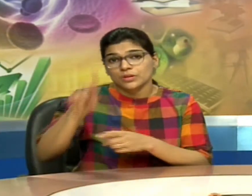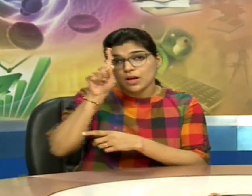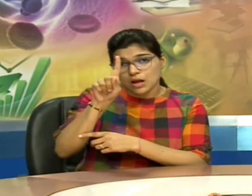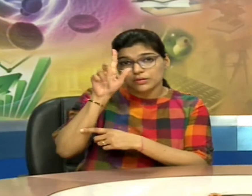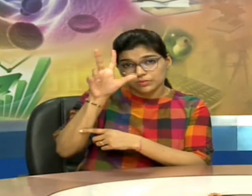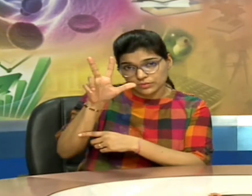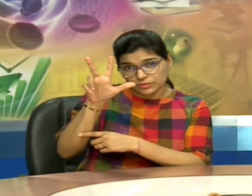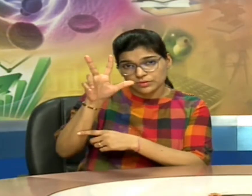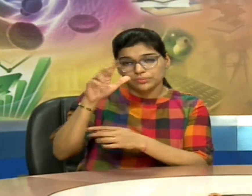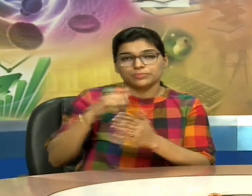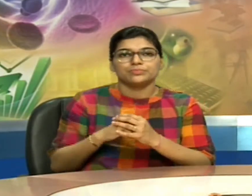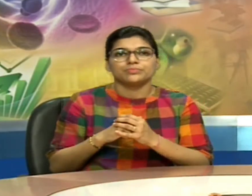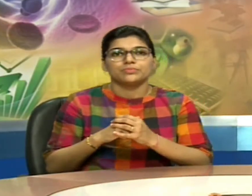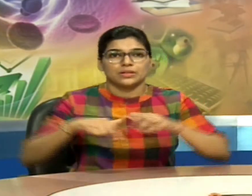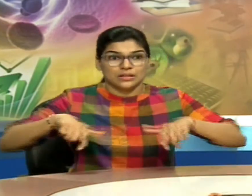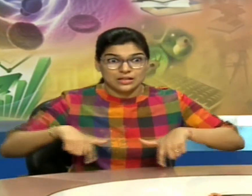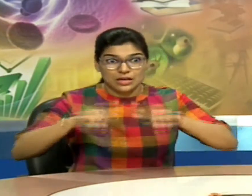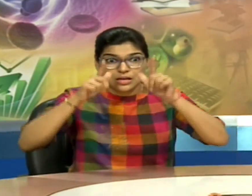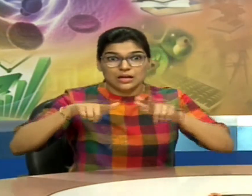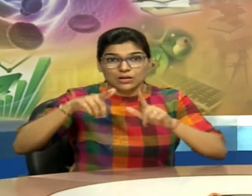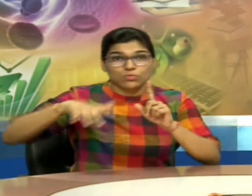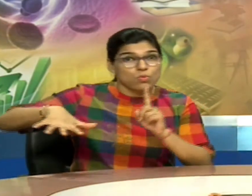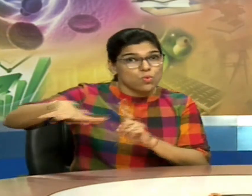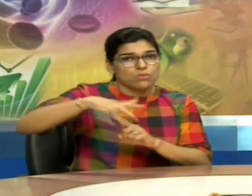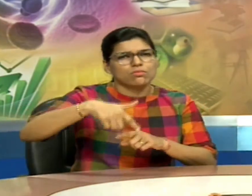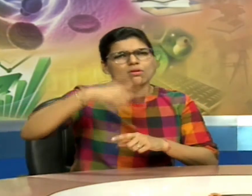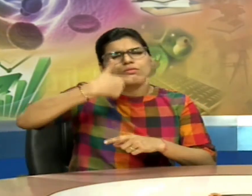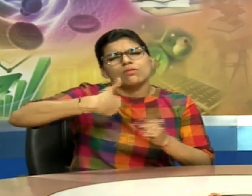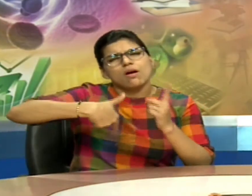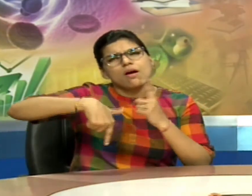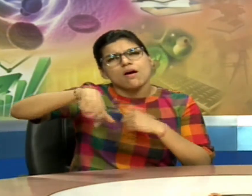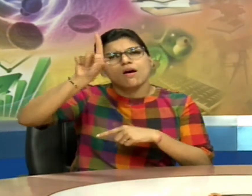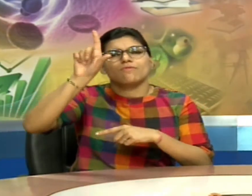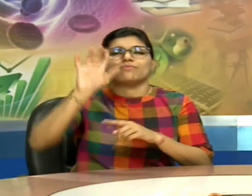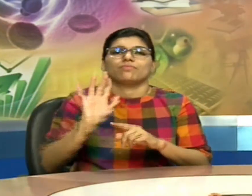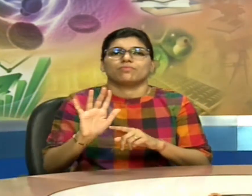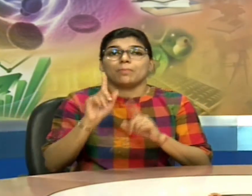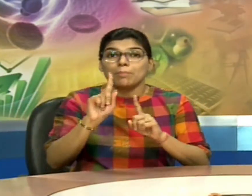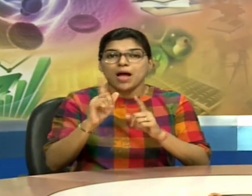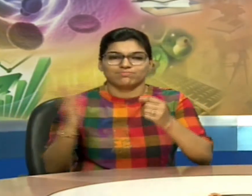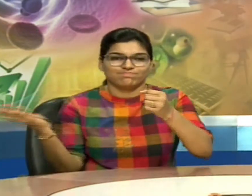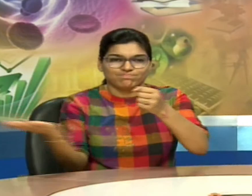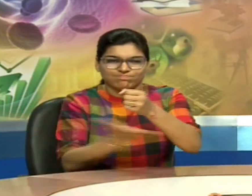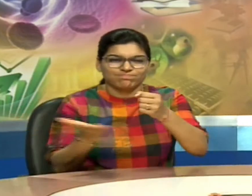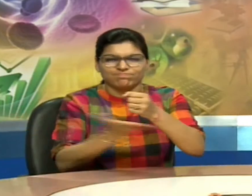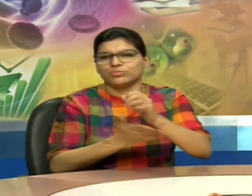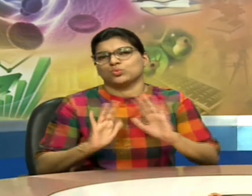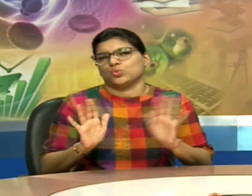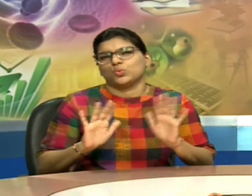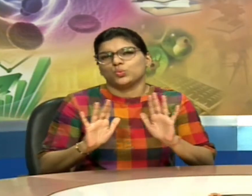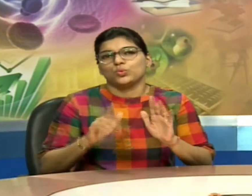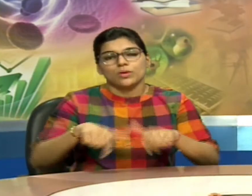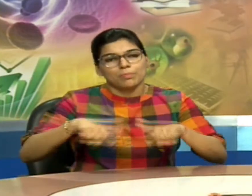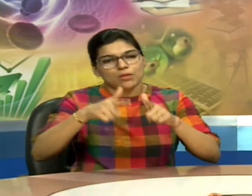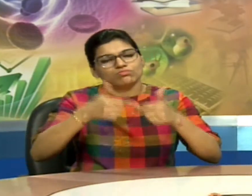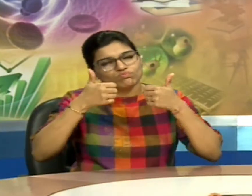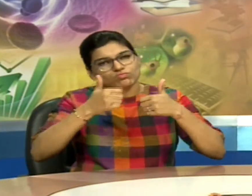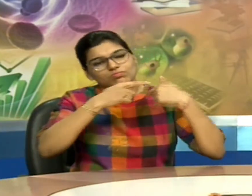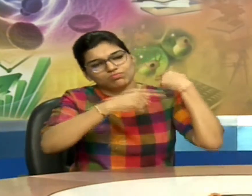should save water. The point number 18th says that trees are life, so we should